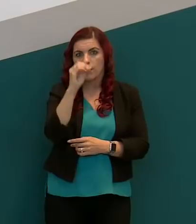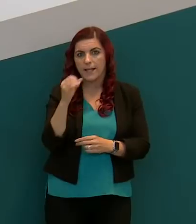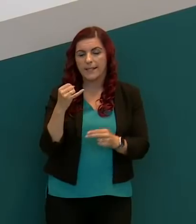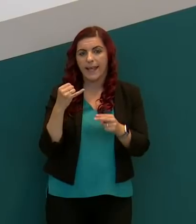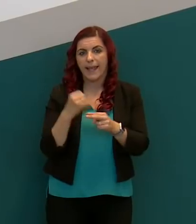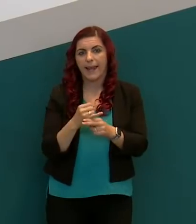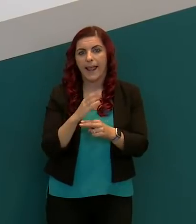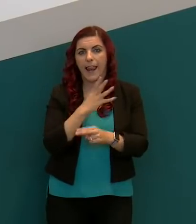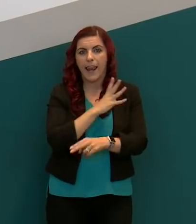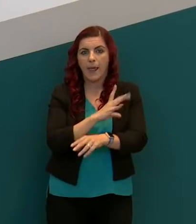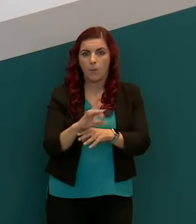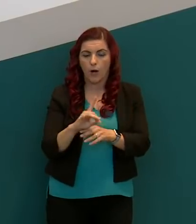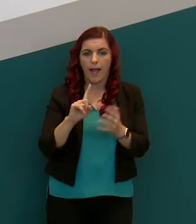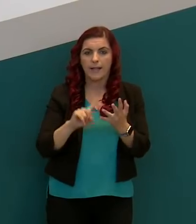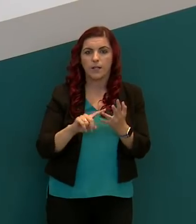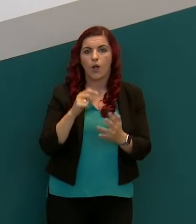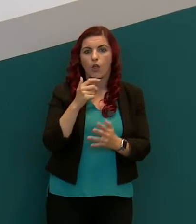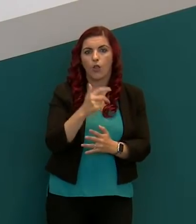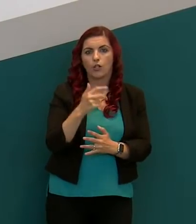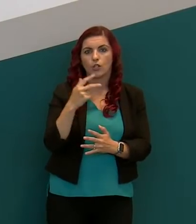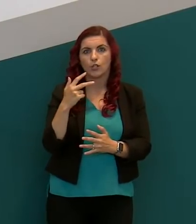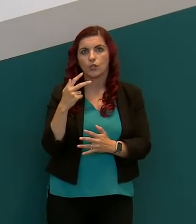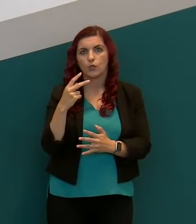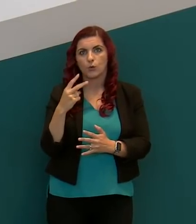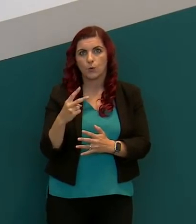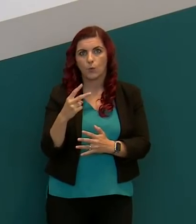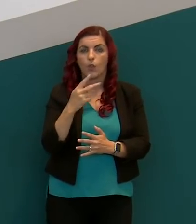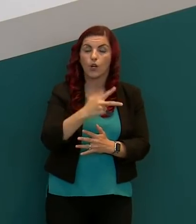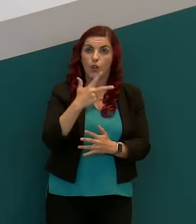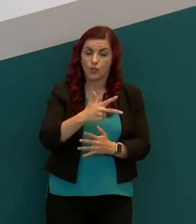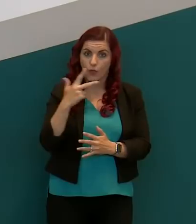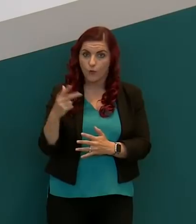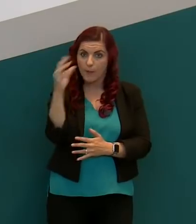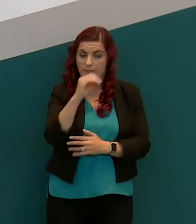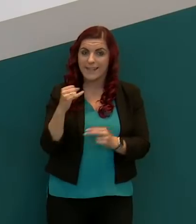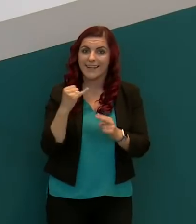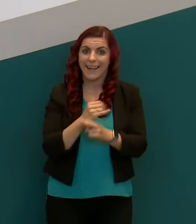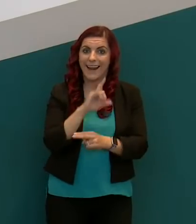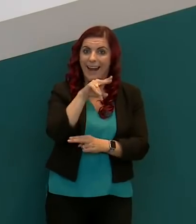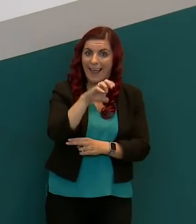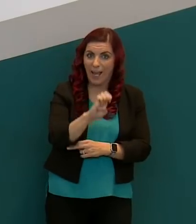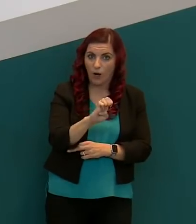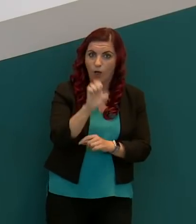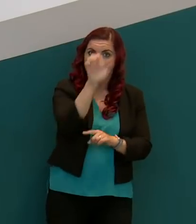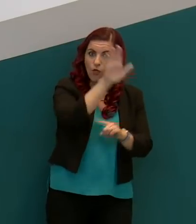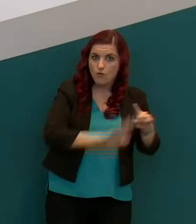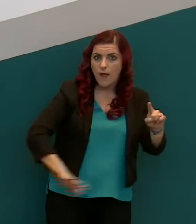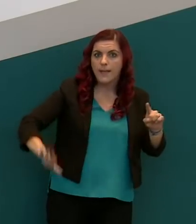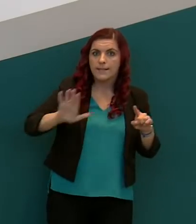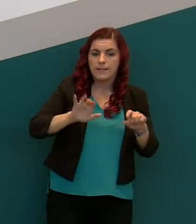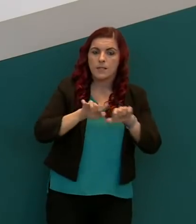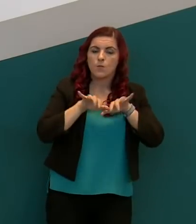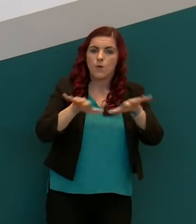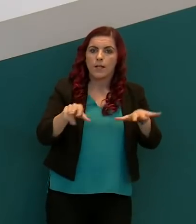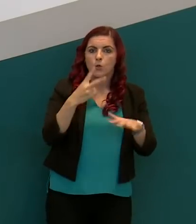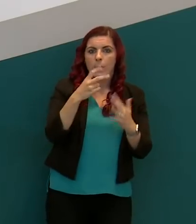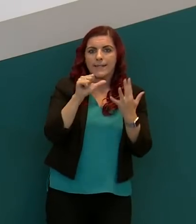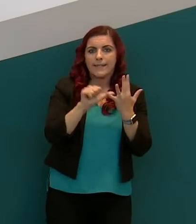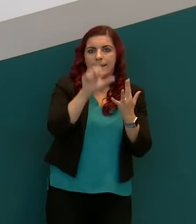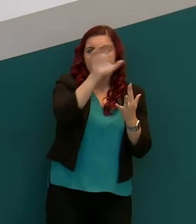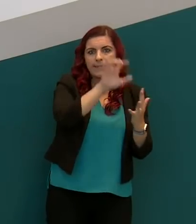Limerick, with 32 or 3% in Clare. The remaining 172 cases were spread across 20